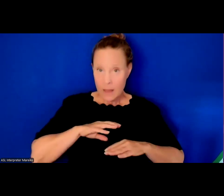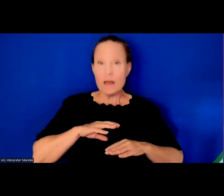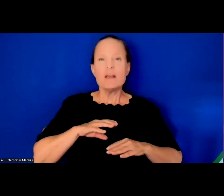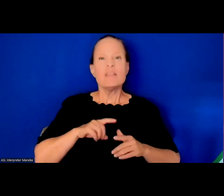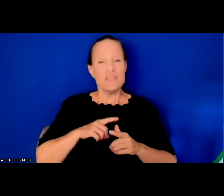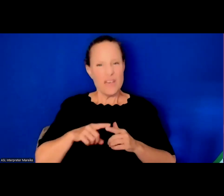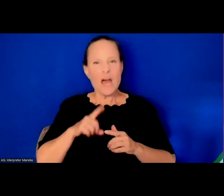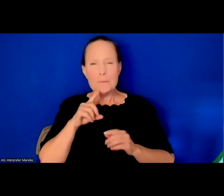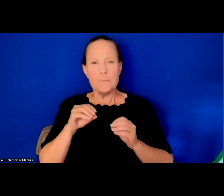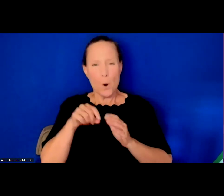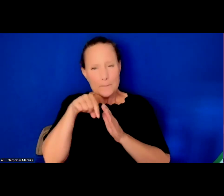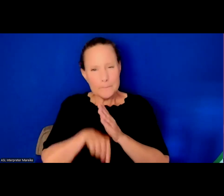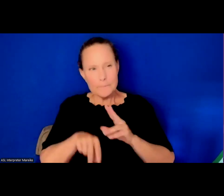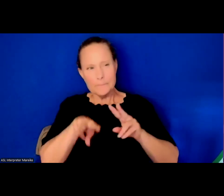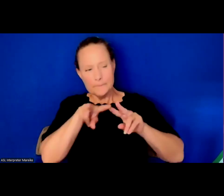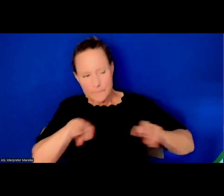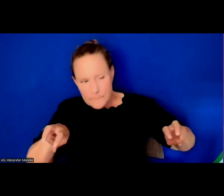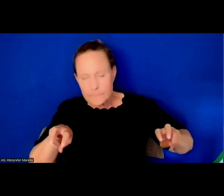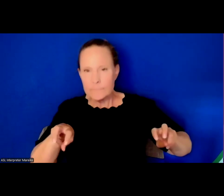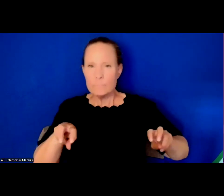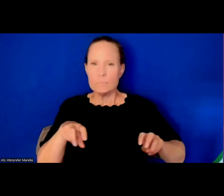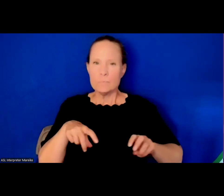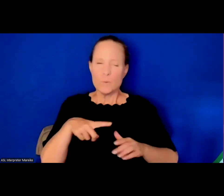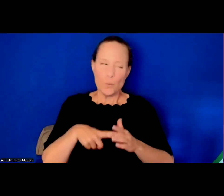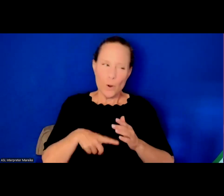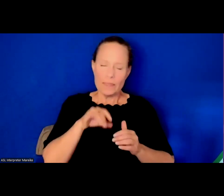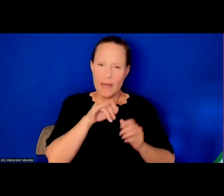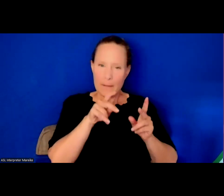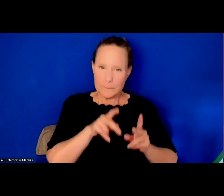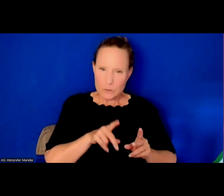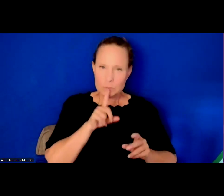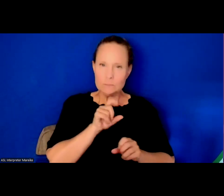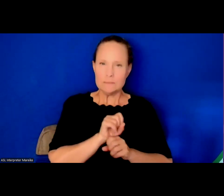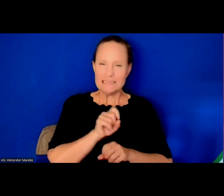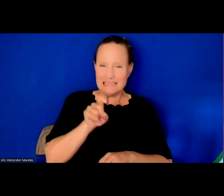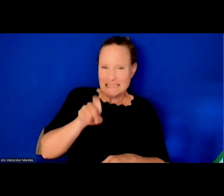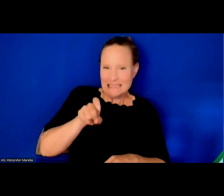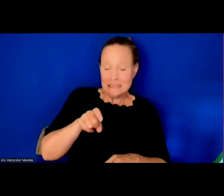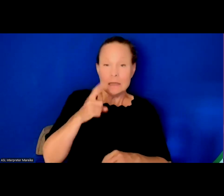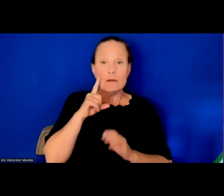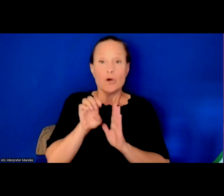dive into what the Medicaid member actually needs. So, for example, with